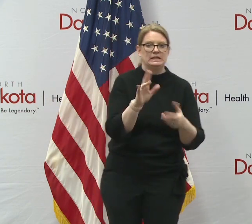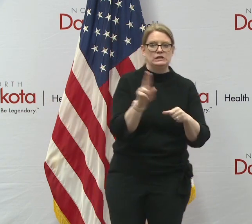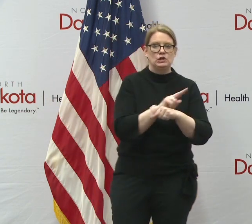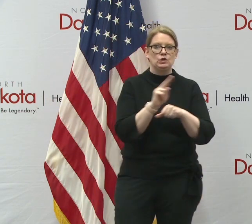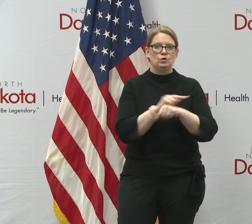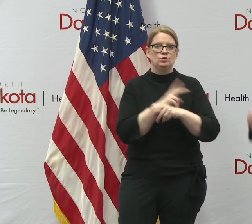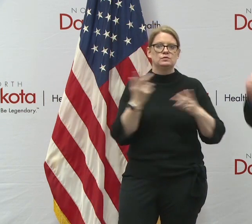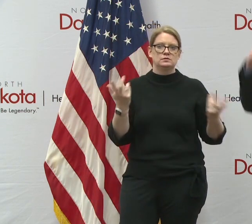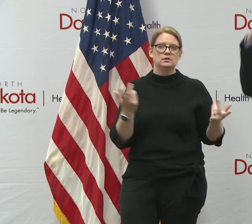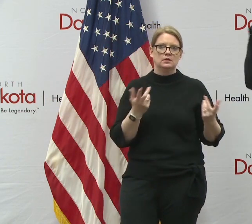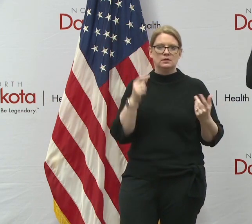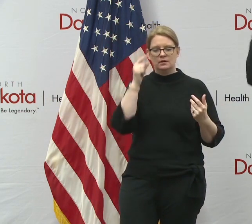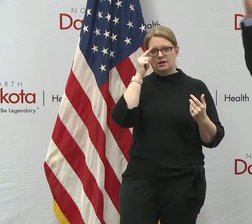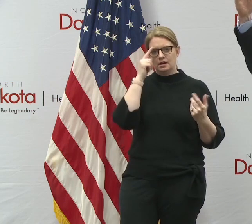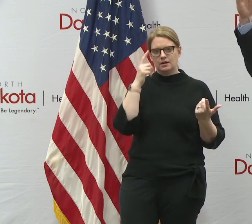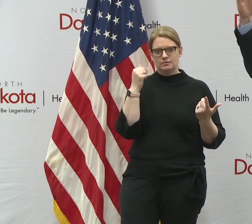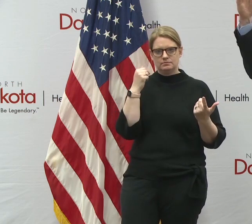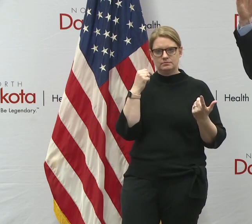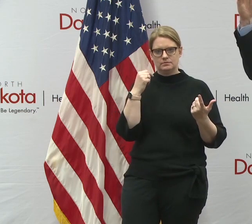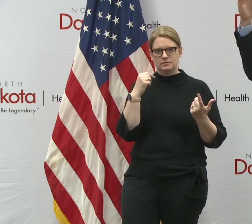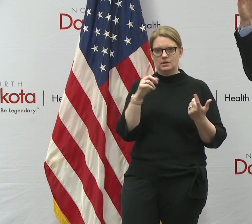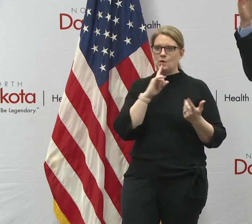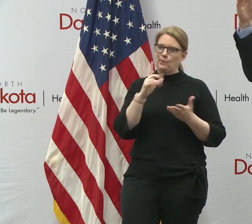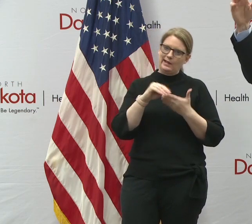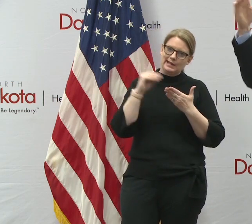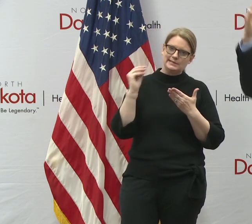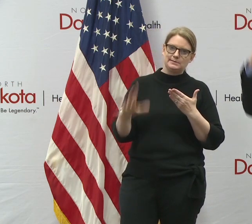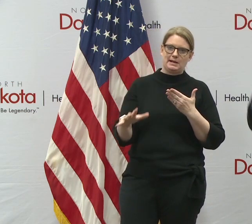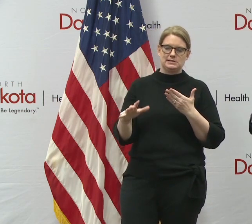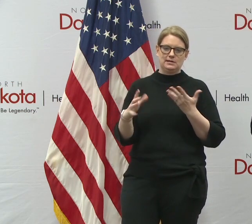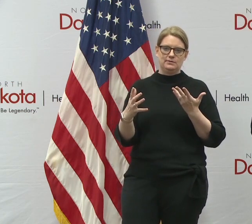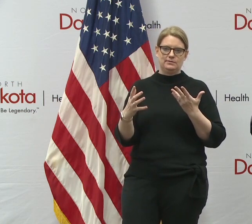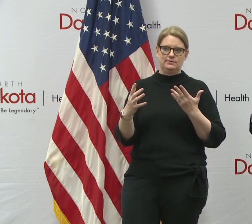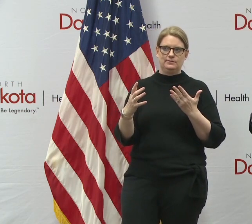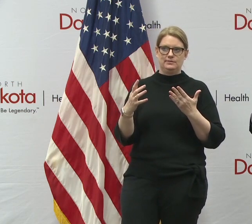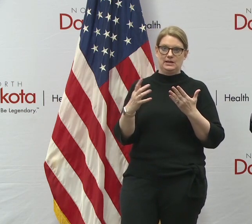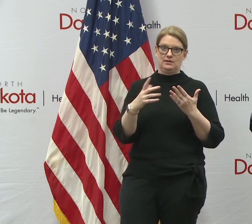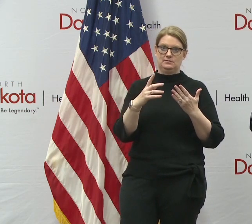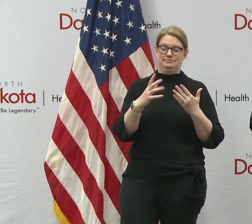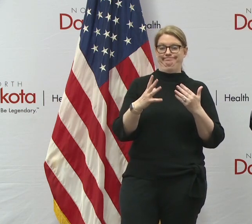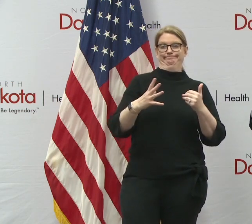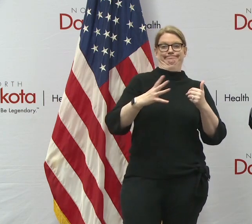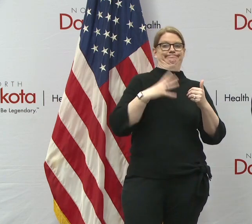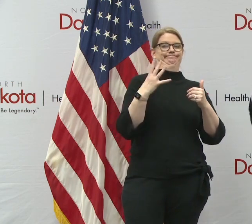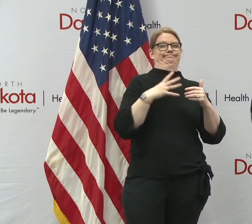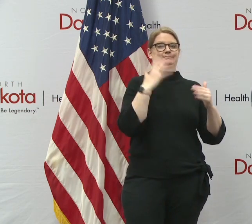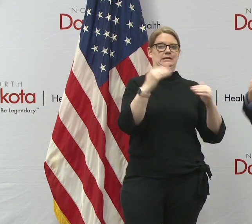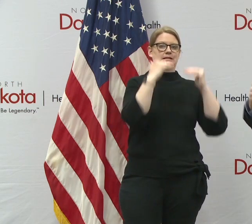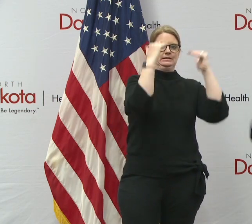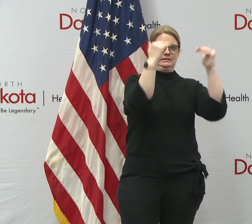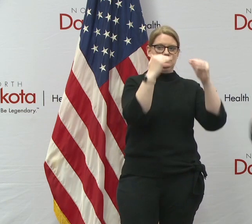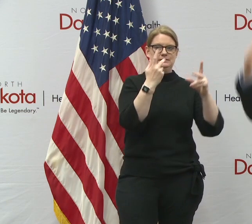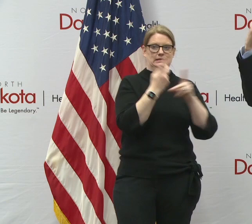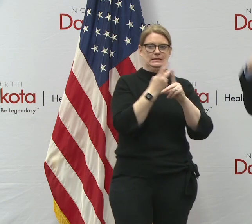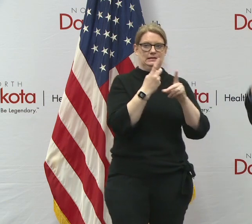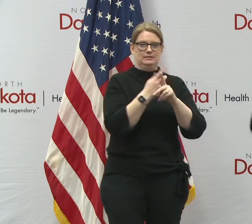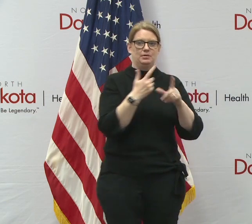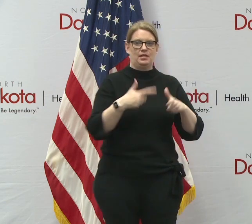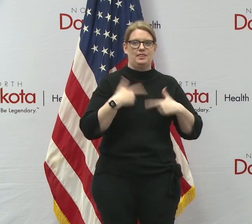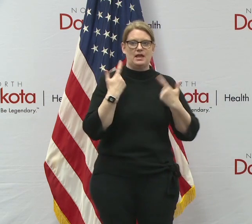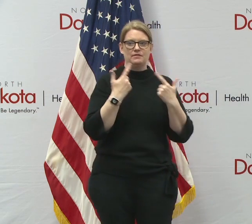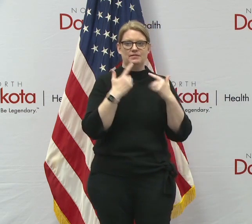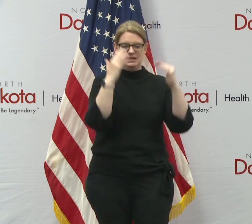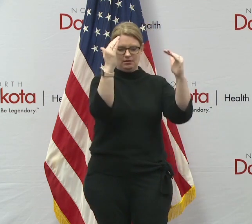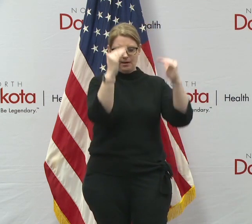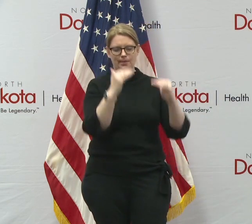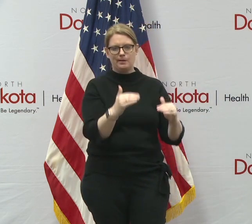the spectrum of super expensive, high end to keep you alive. These are on the bottom